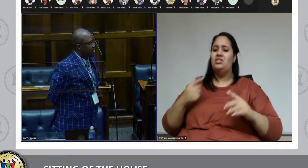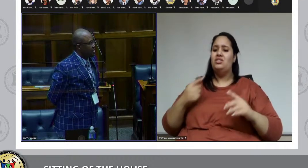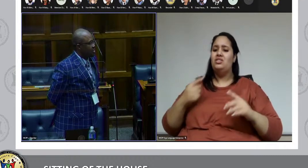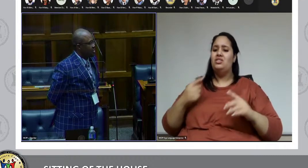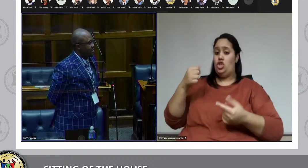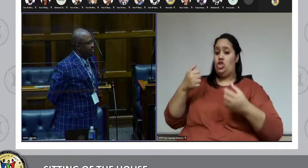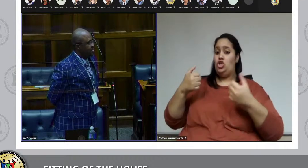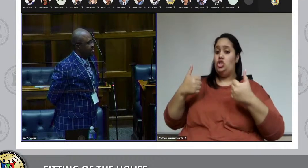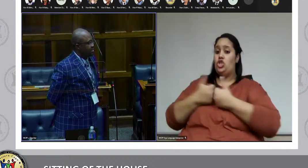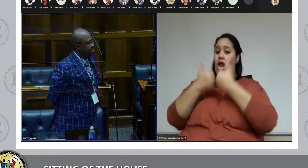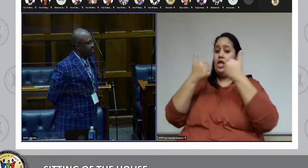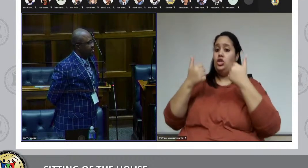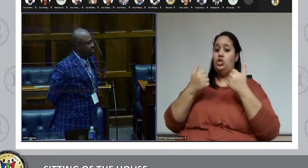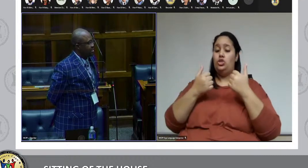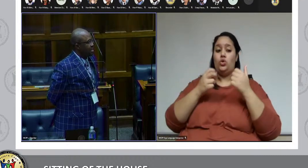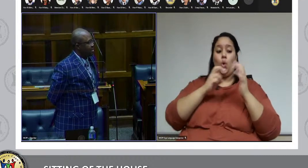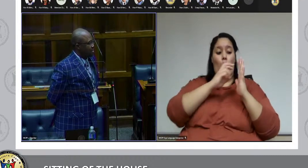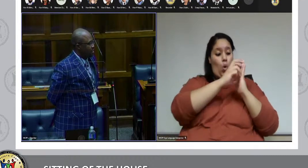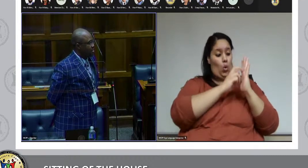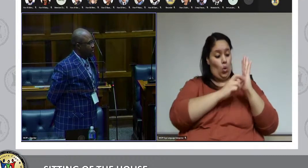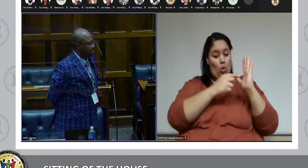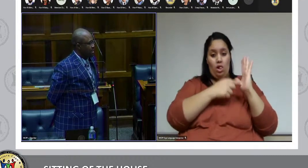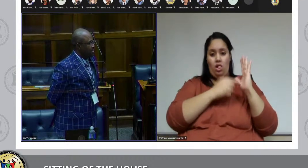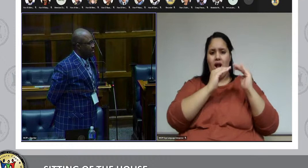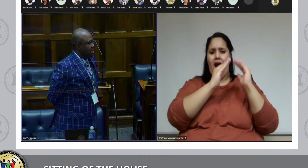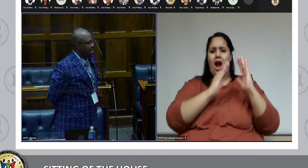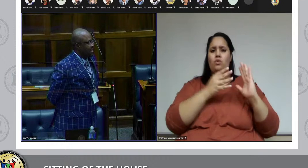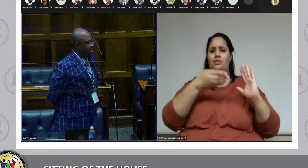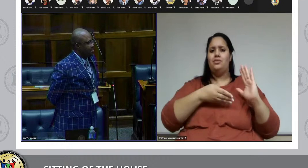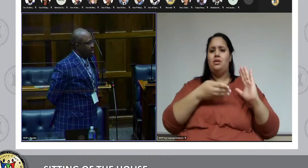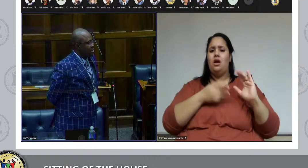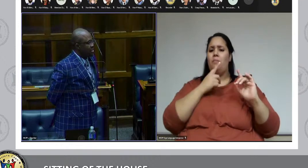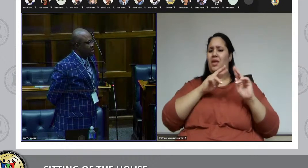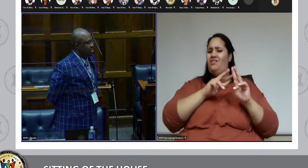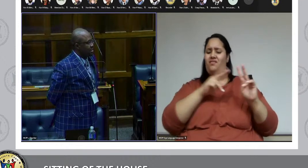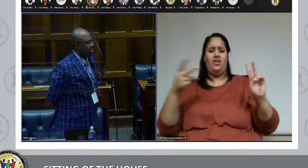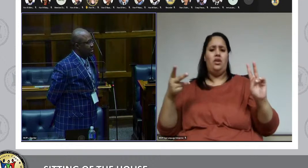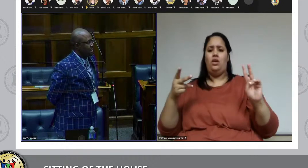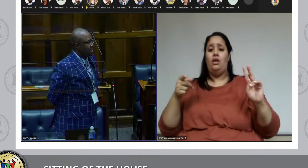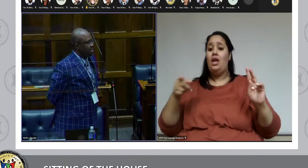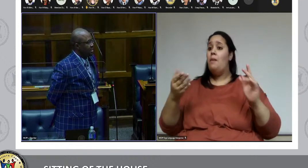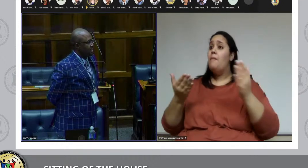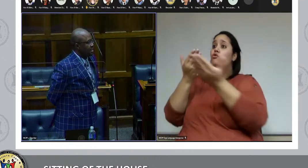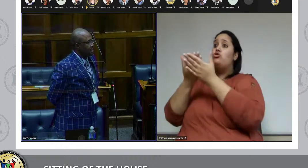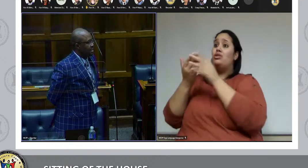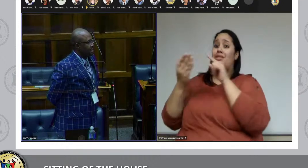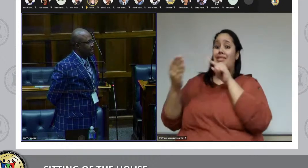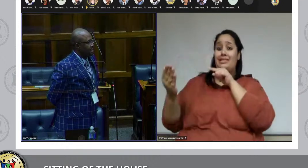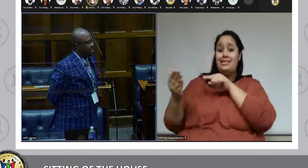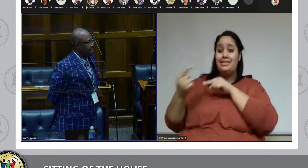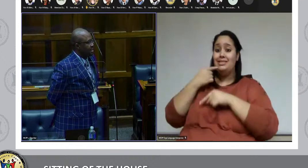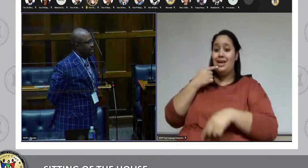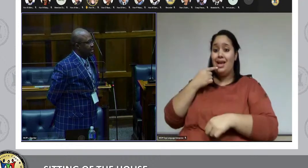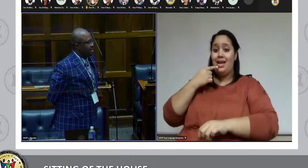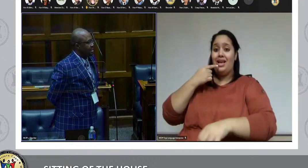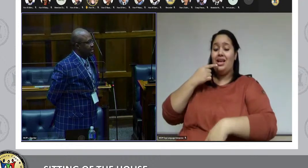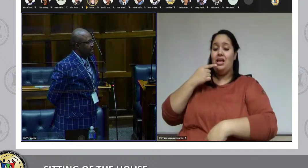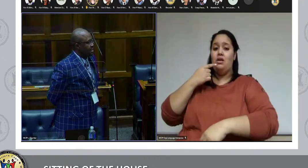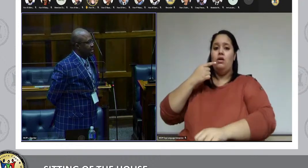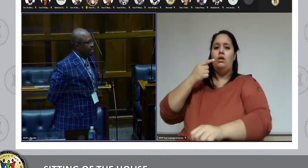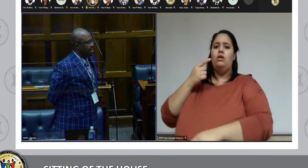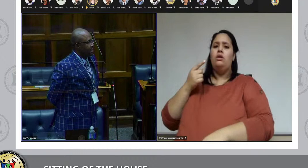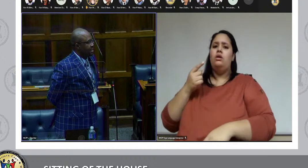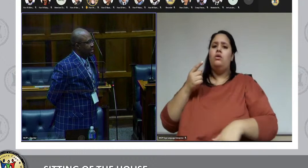using different mechanisms to challenge the rulings of this House. That motion, and there's a difference in disagreeing with the